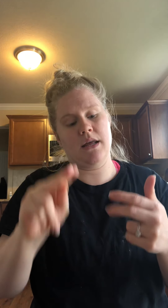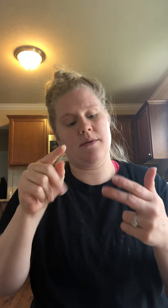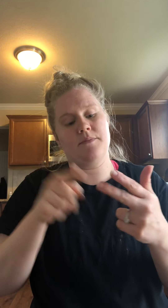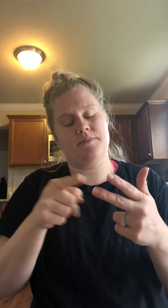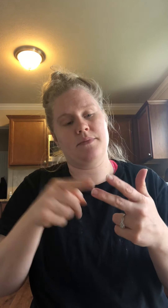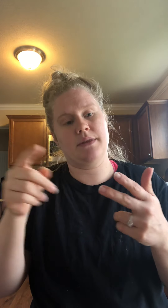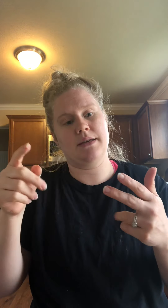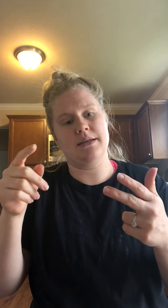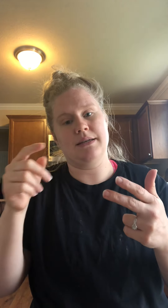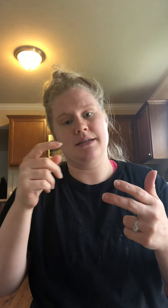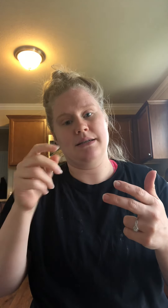teeth,